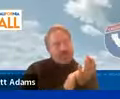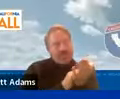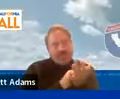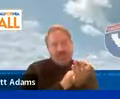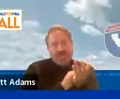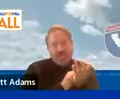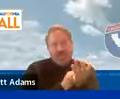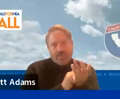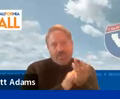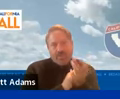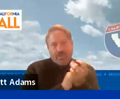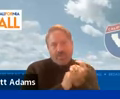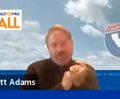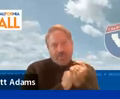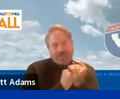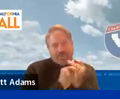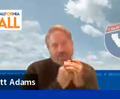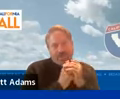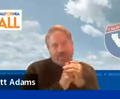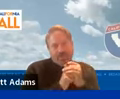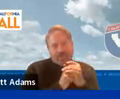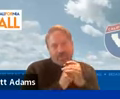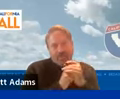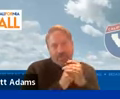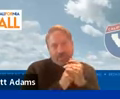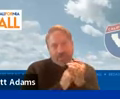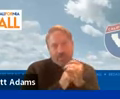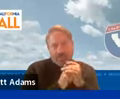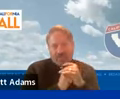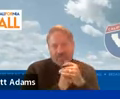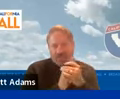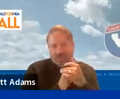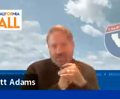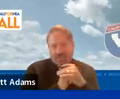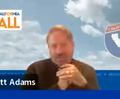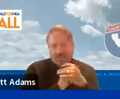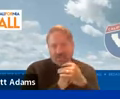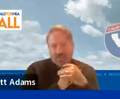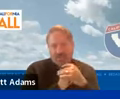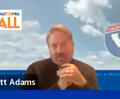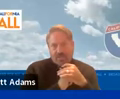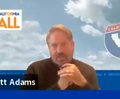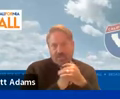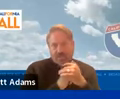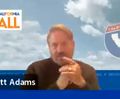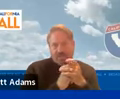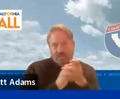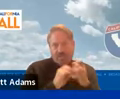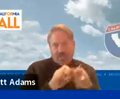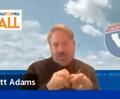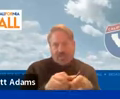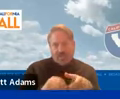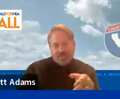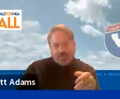on both what Arlene said about peer-to-peer and what Lisa just said about